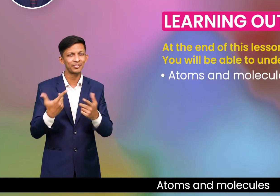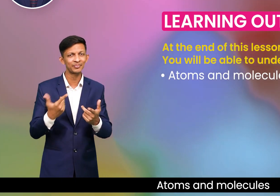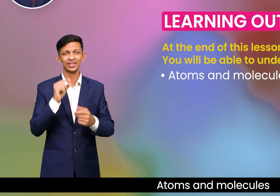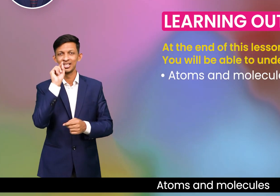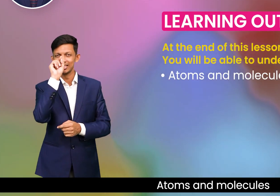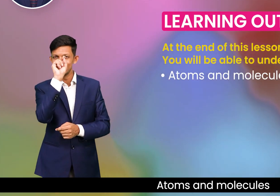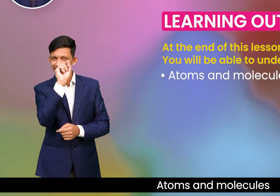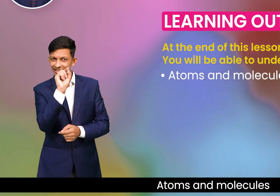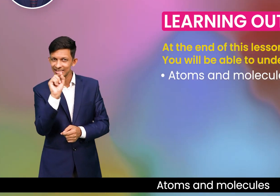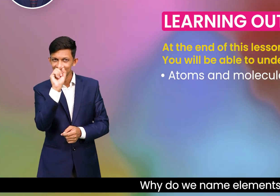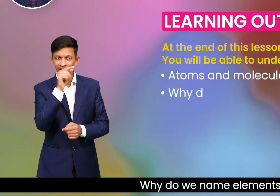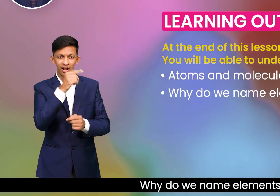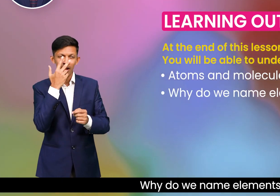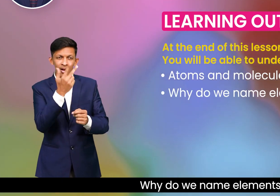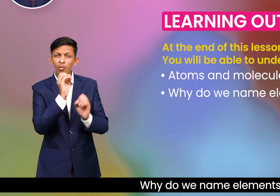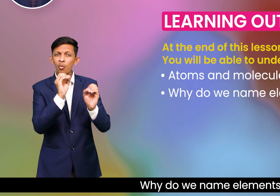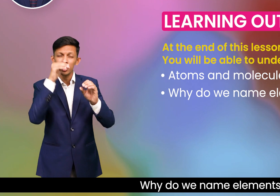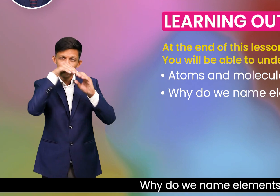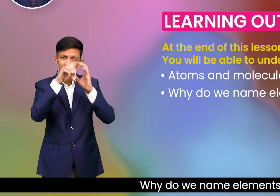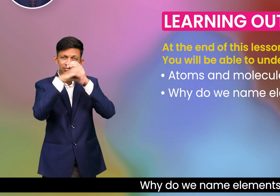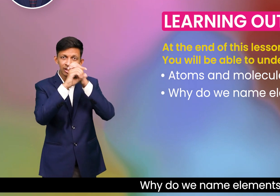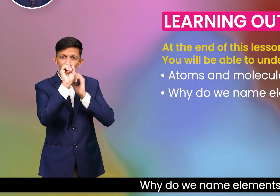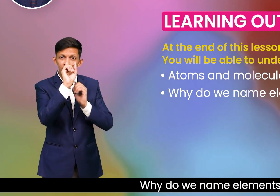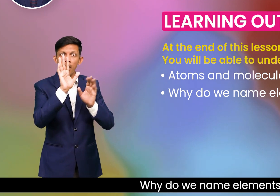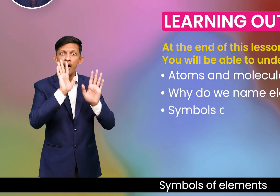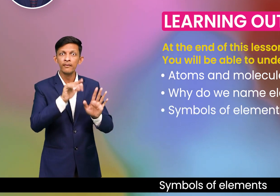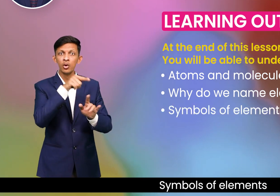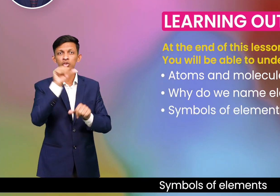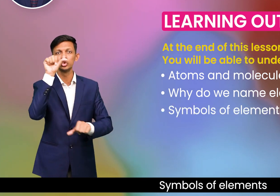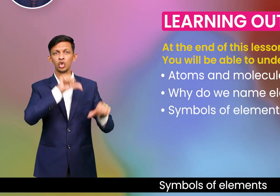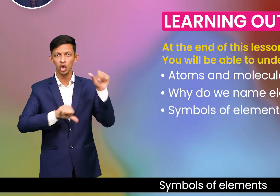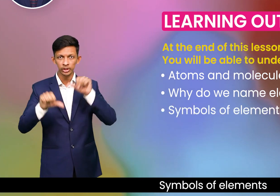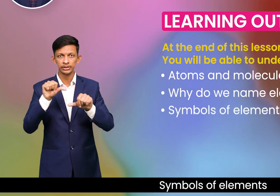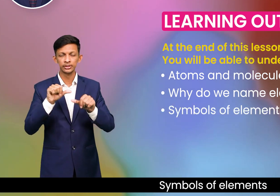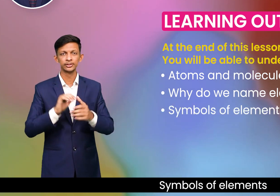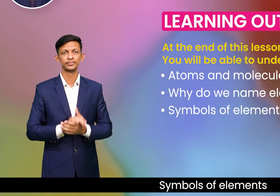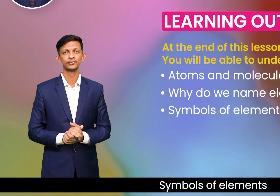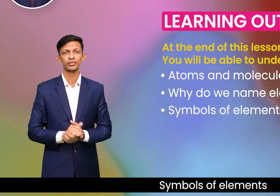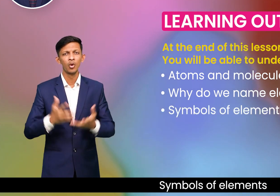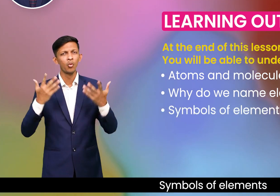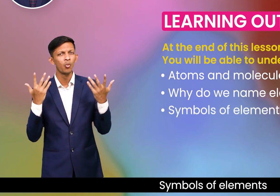and molecules, why do we name elements, symbols of elements,